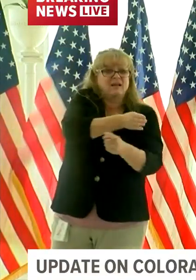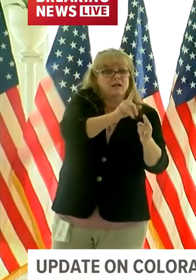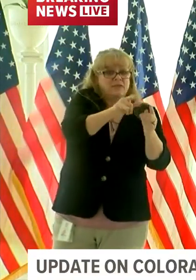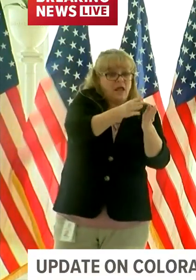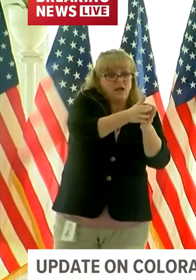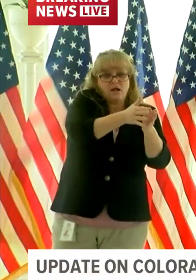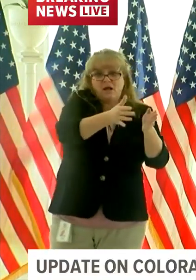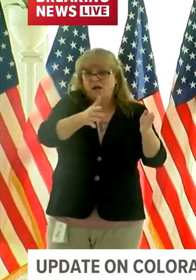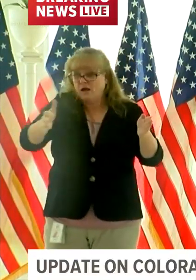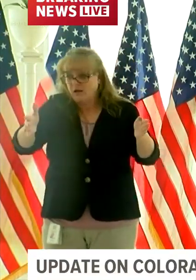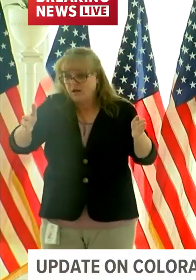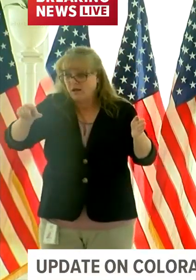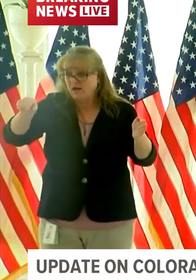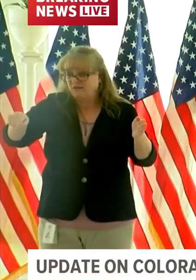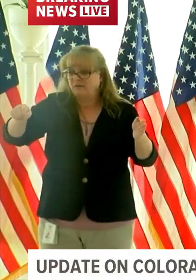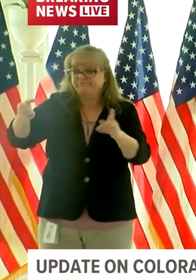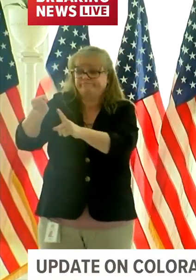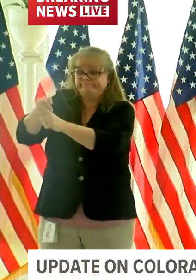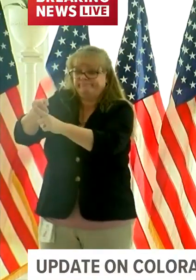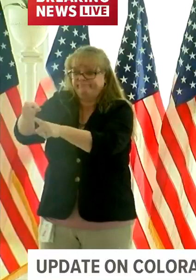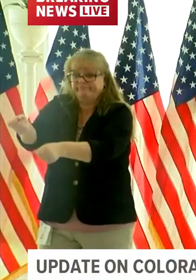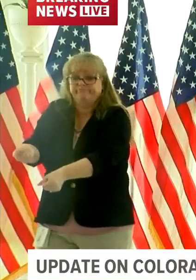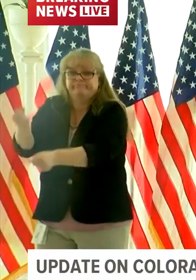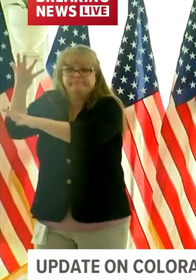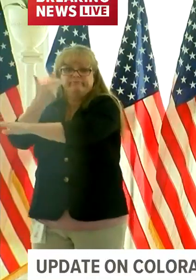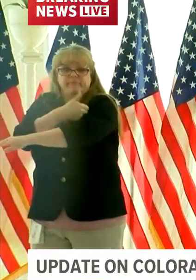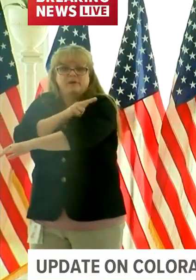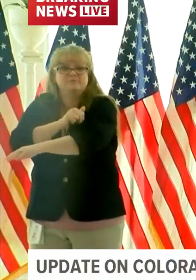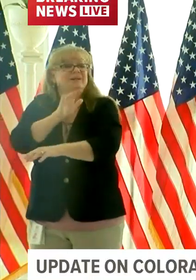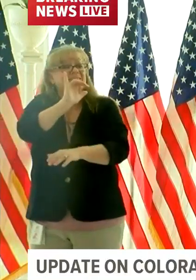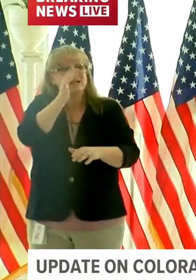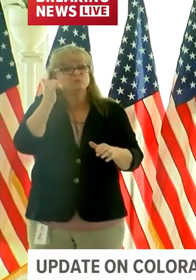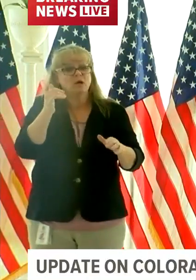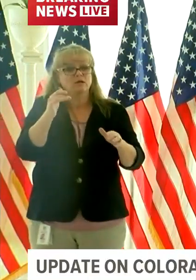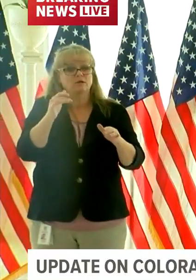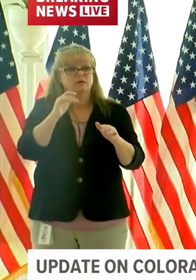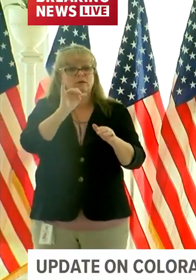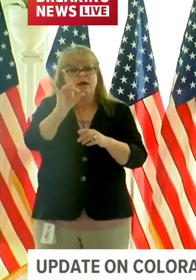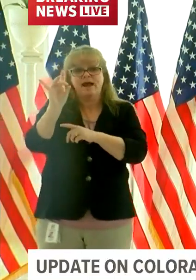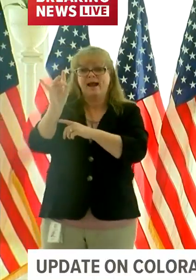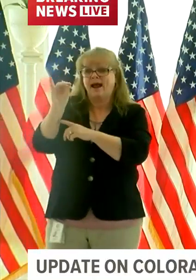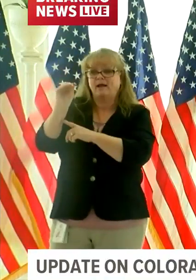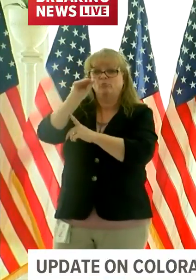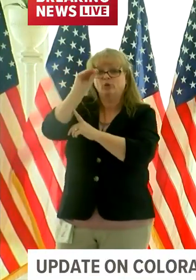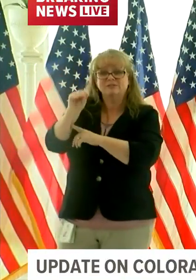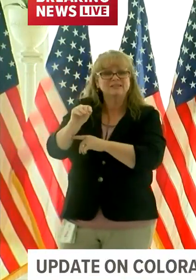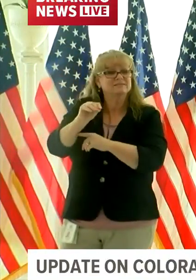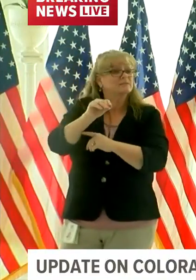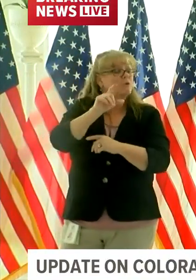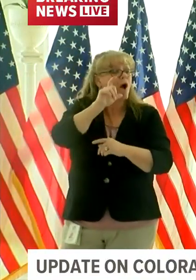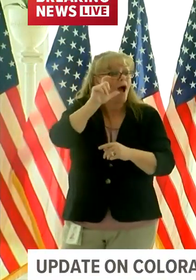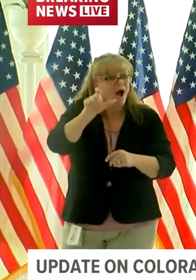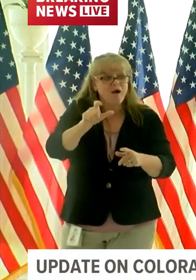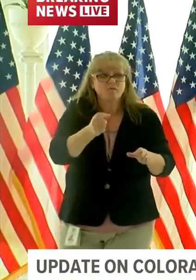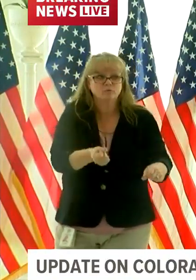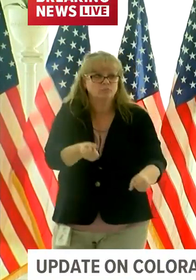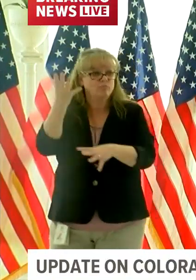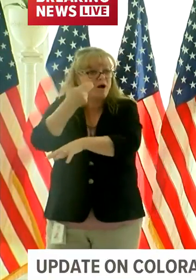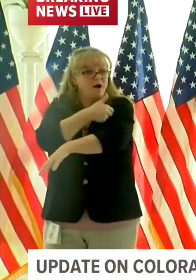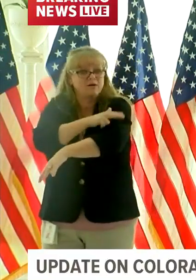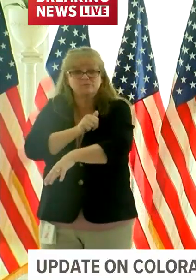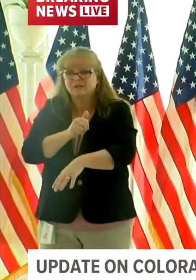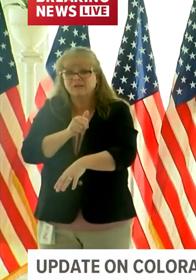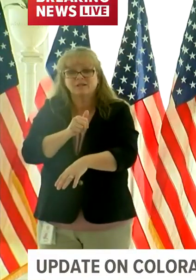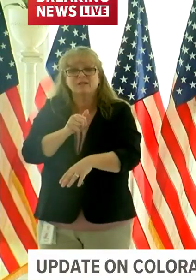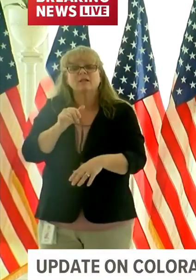what we're worried about here. 9 in 10 people won't need to go to the hospital who get COVID-19. It doesn't mean it's going to be fun. You might go through a lot at home,